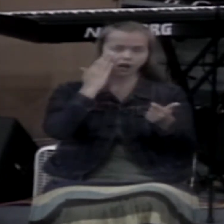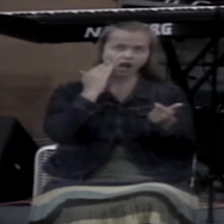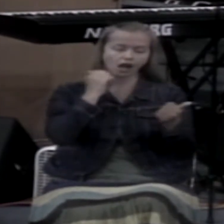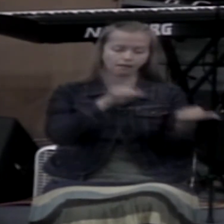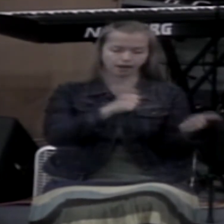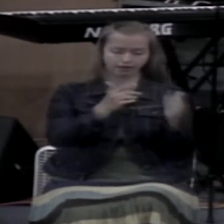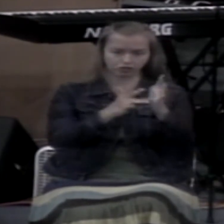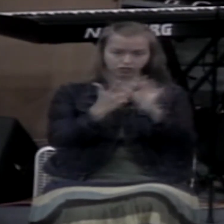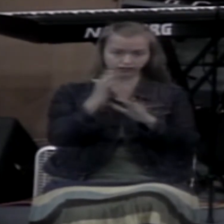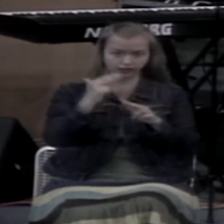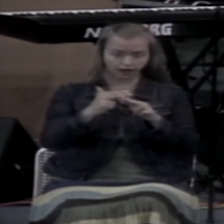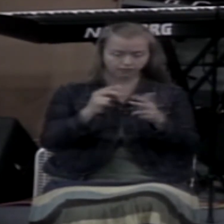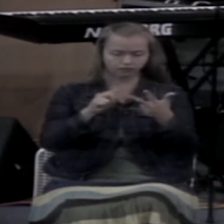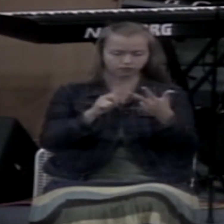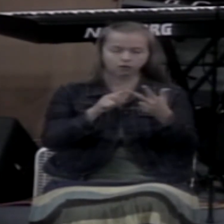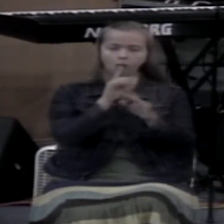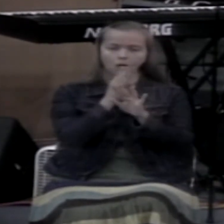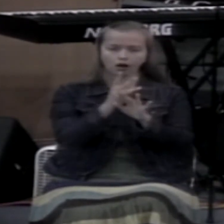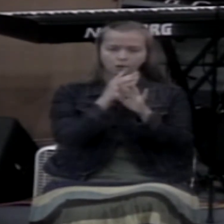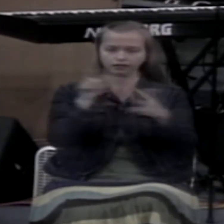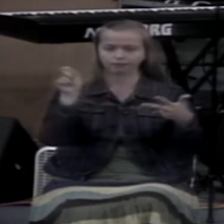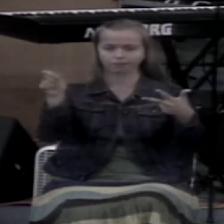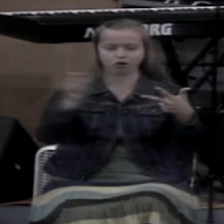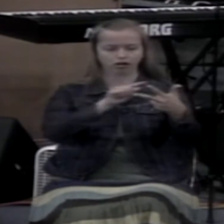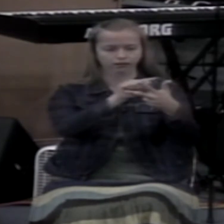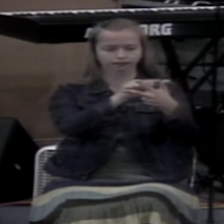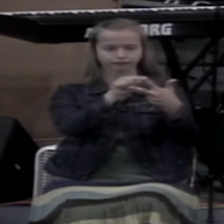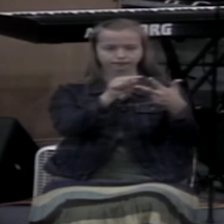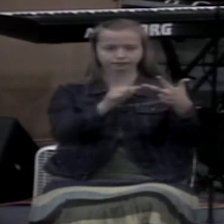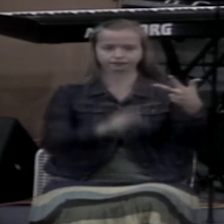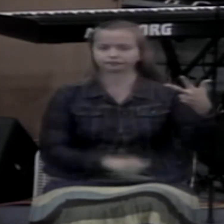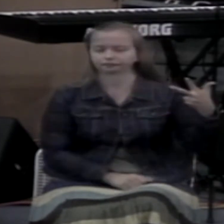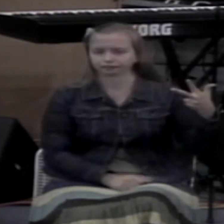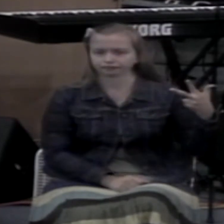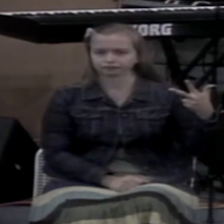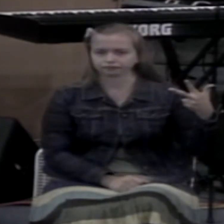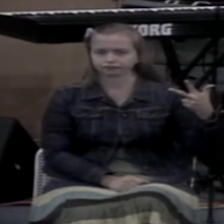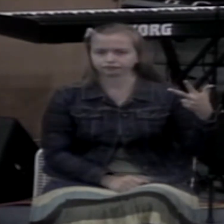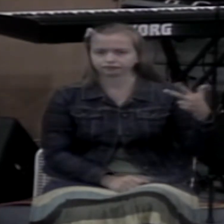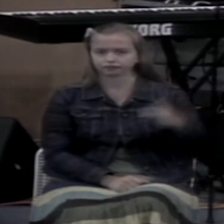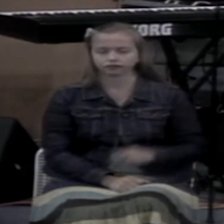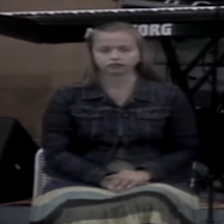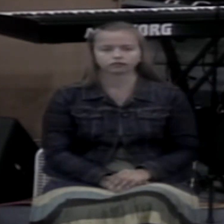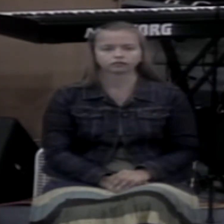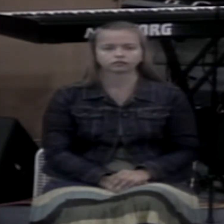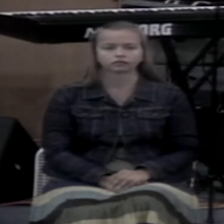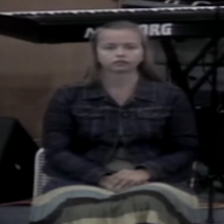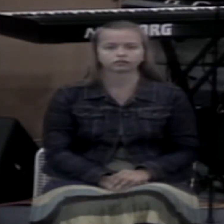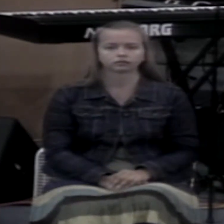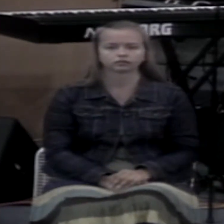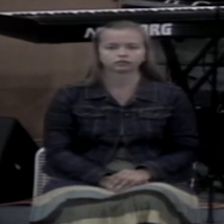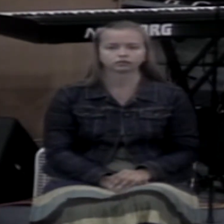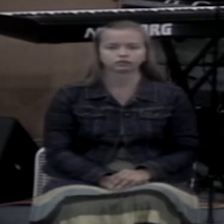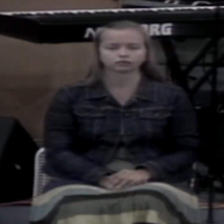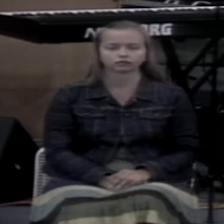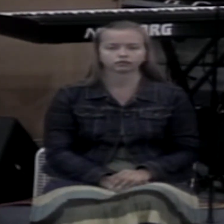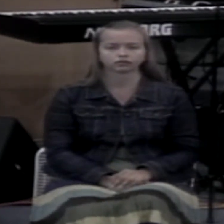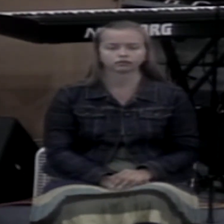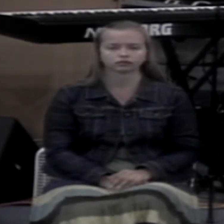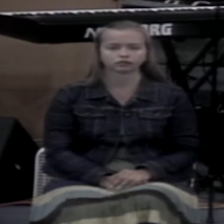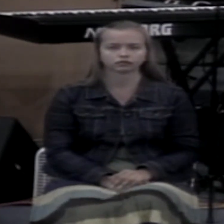But I believe that if this is imperative, then I would be a literal fool